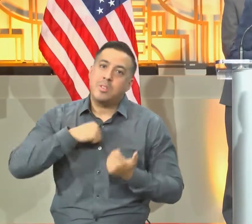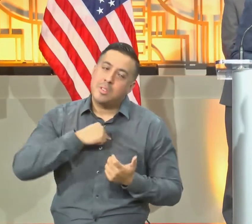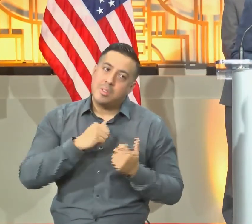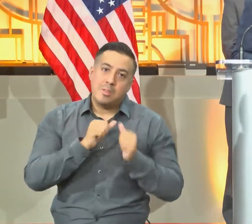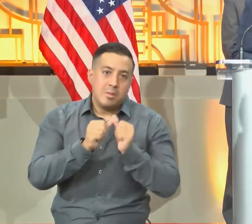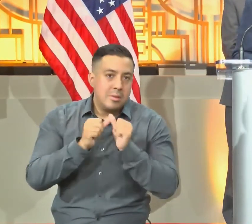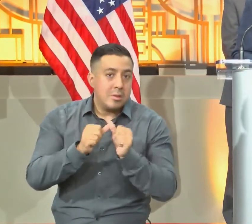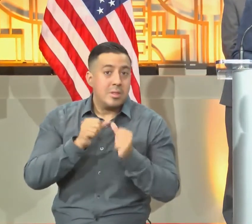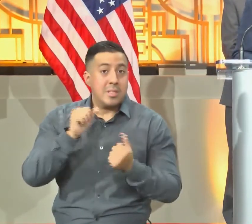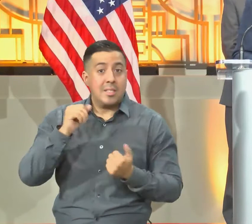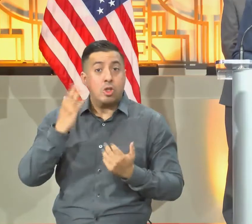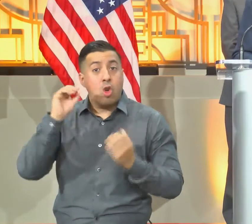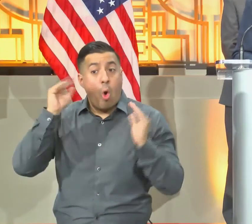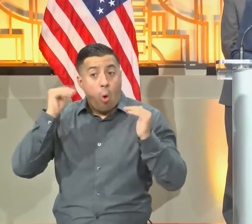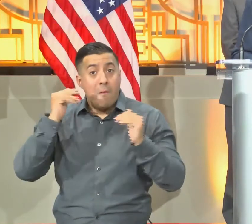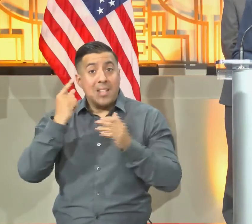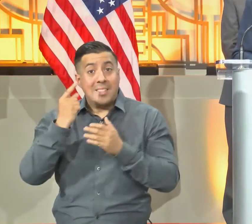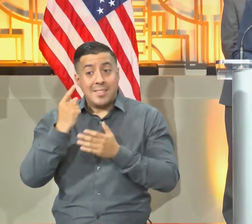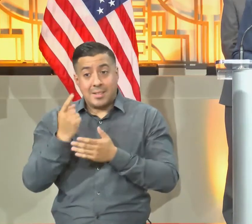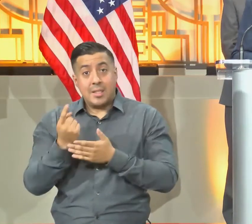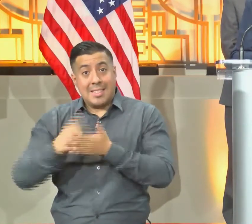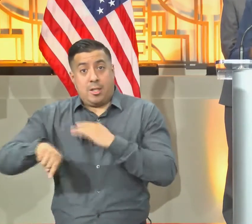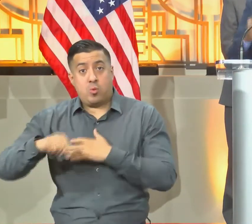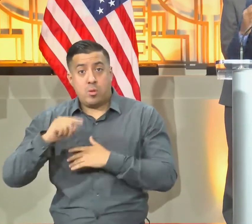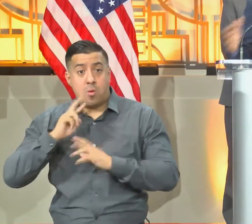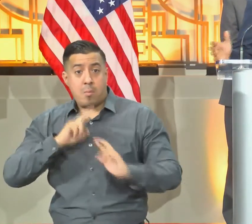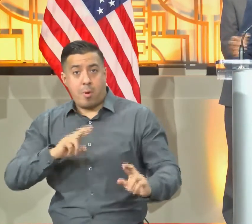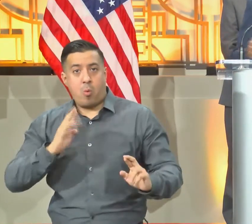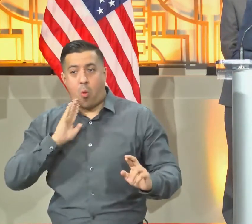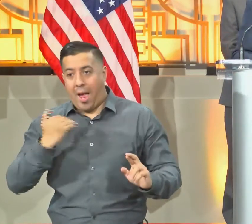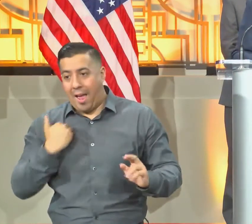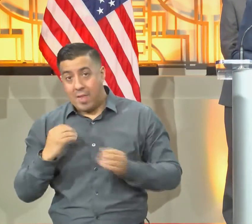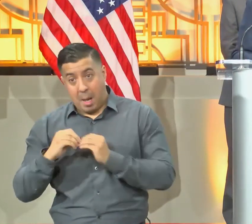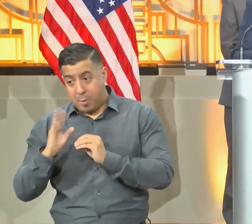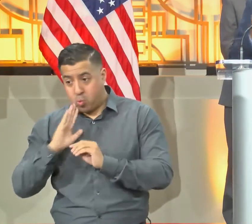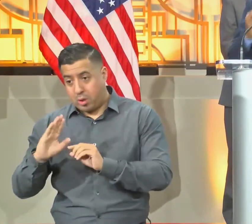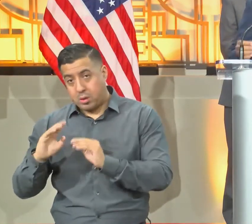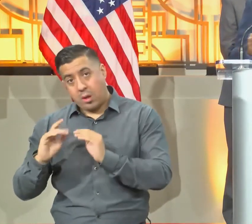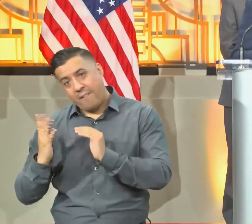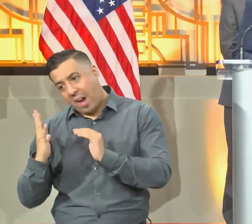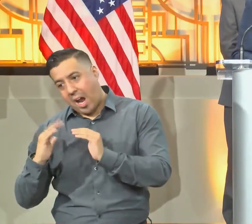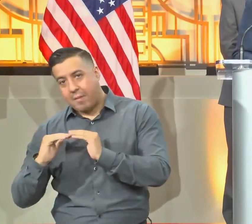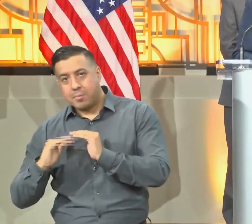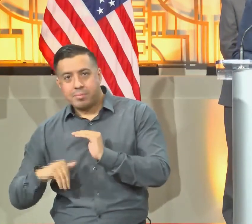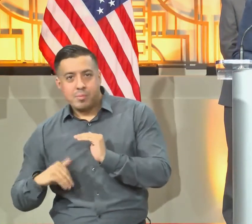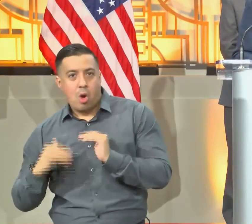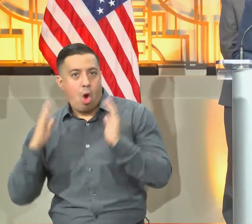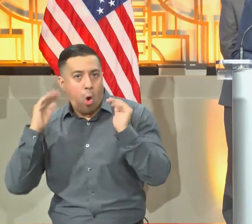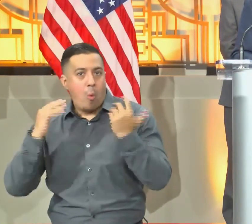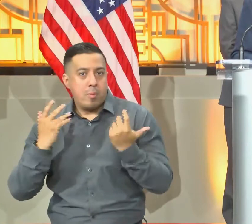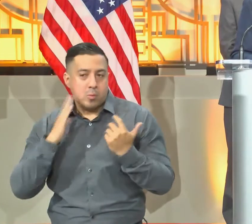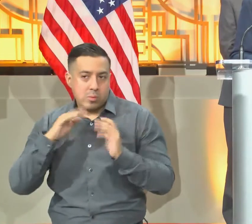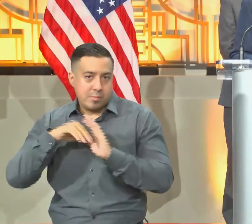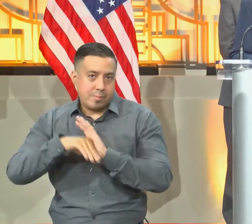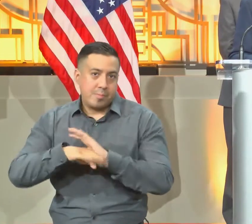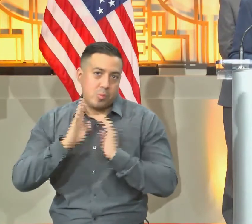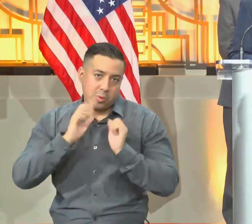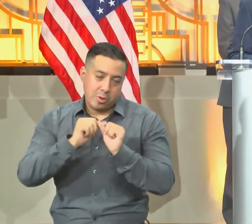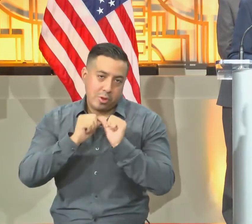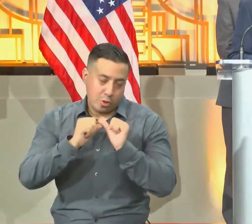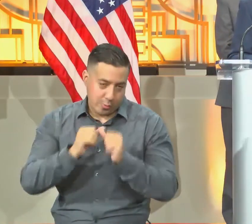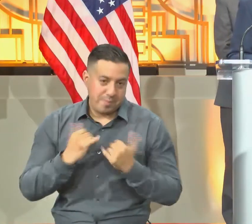when we report, hopefully the number will be in the 5s, and so let's get the number down. Having